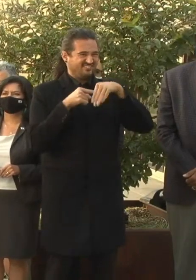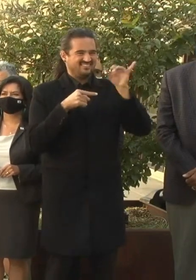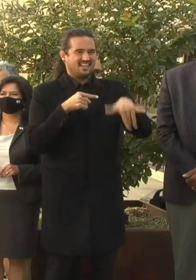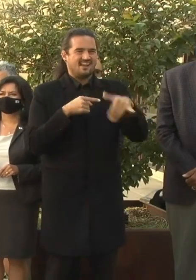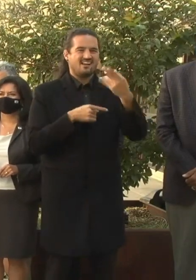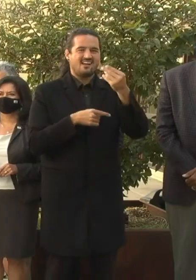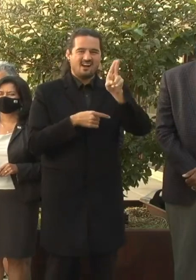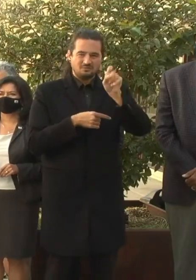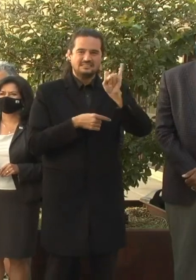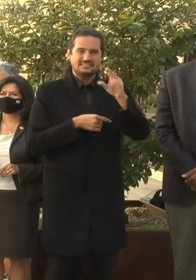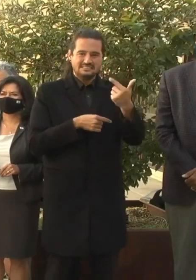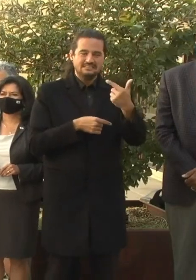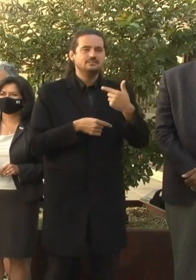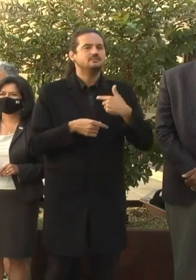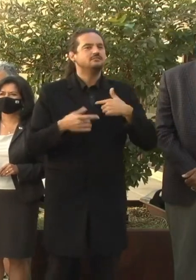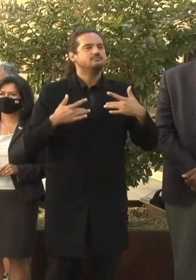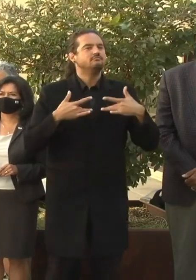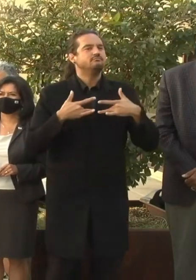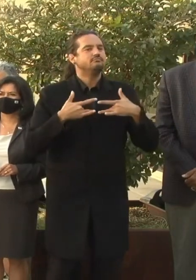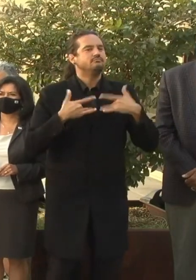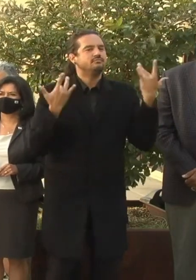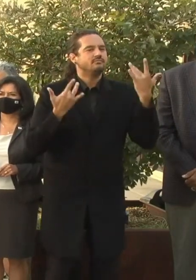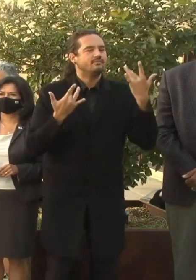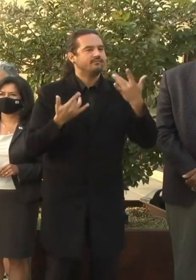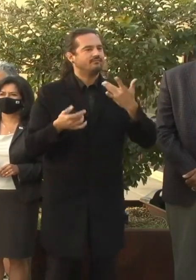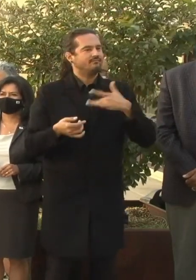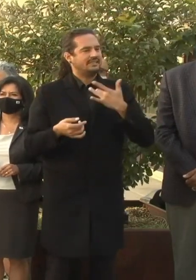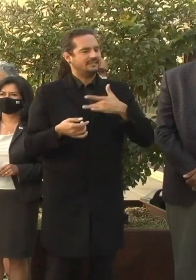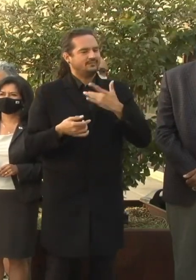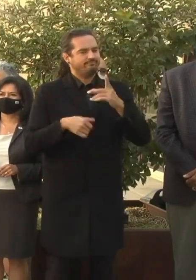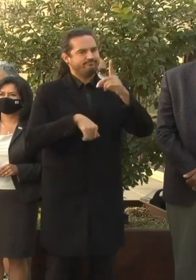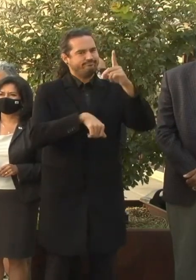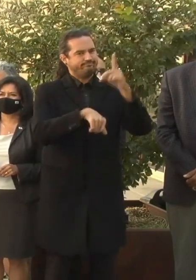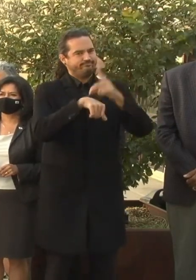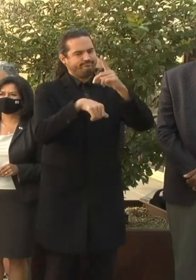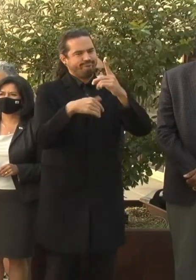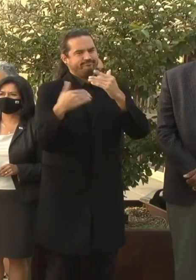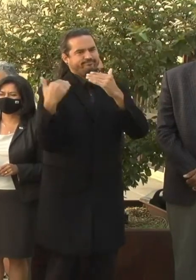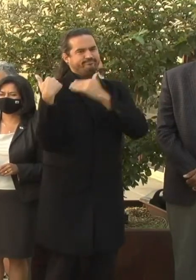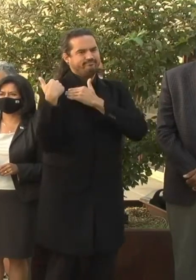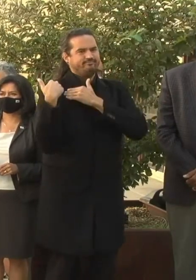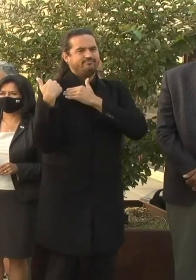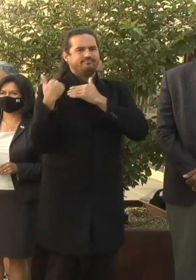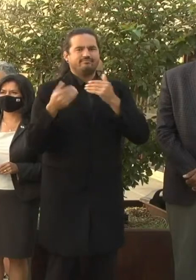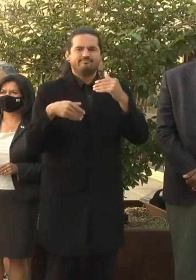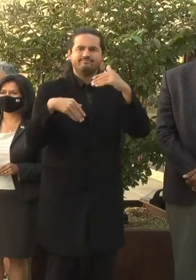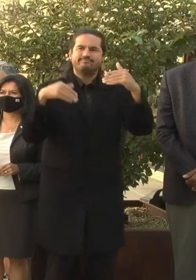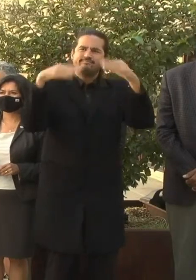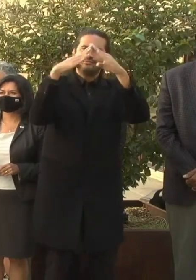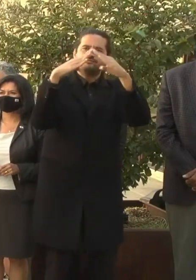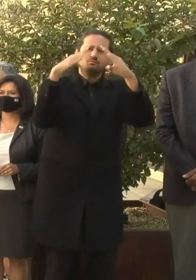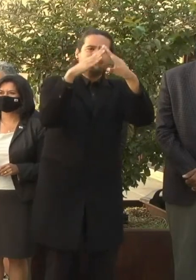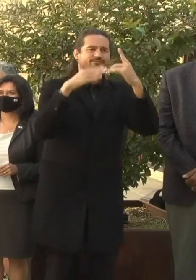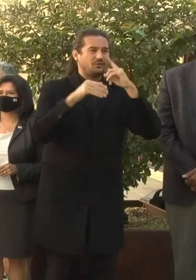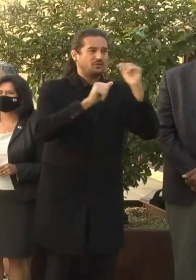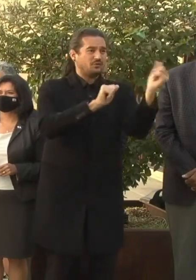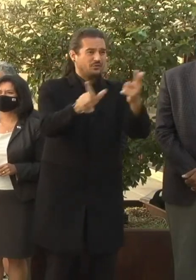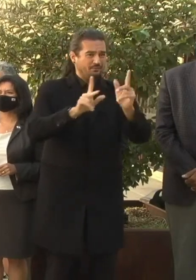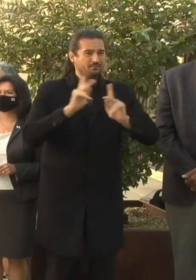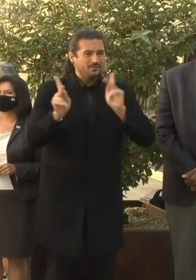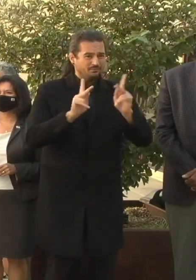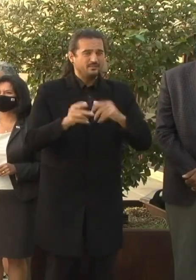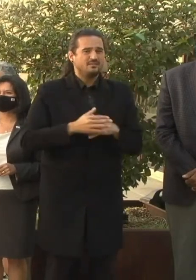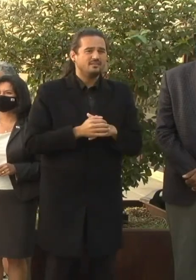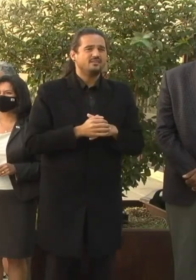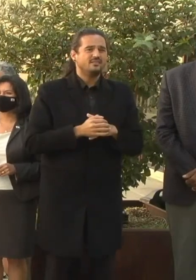as Californians to put a roof over everyone's head. And we're going to keep fighting until that gets done. And with that,